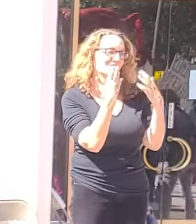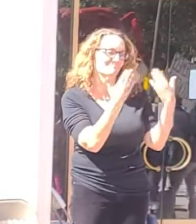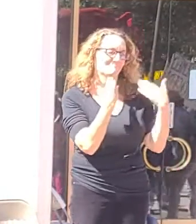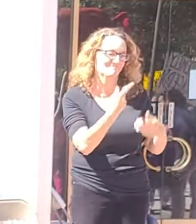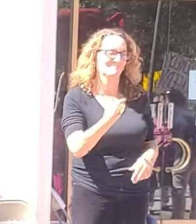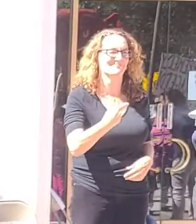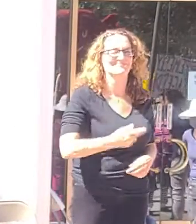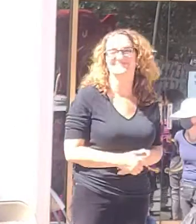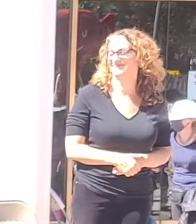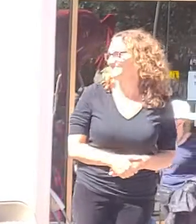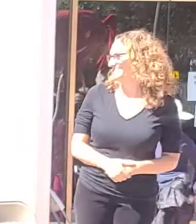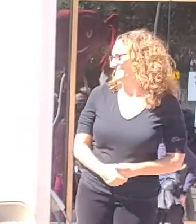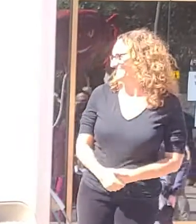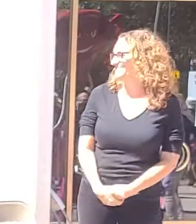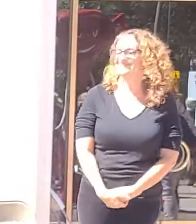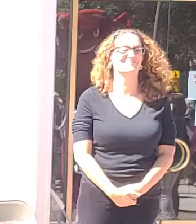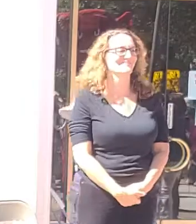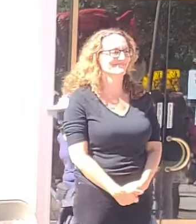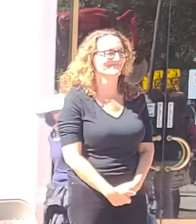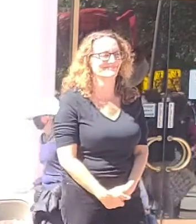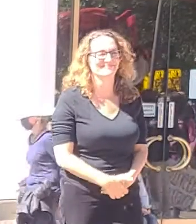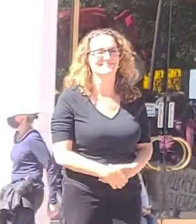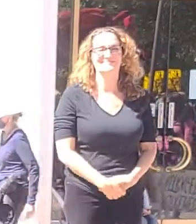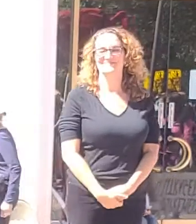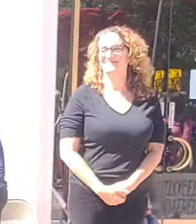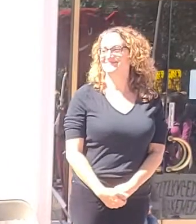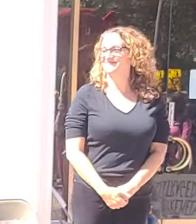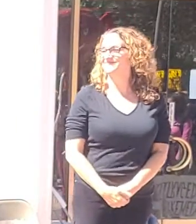thank you so much for being up here with us.